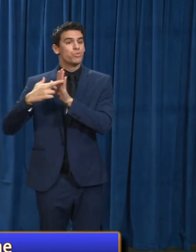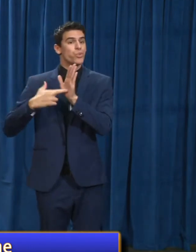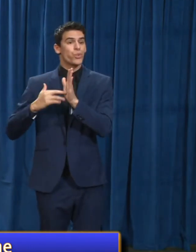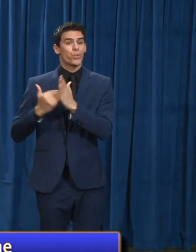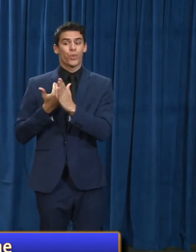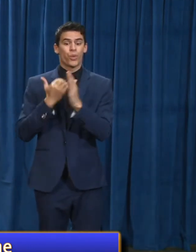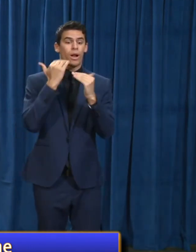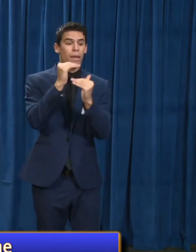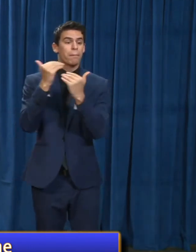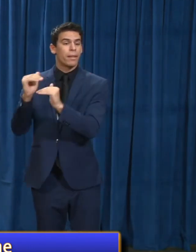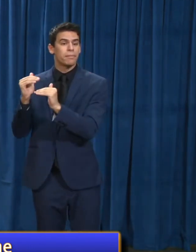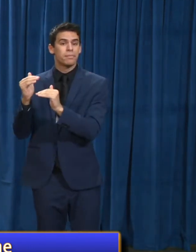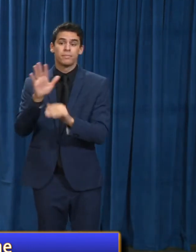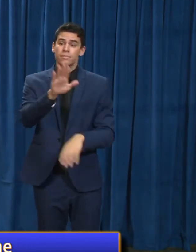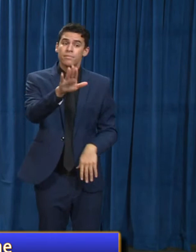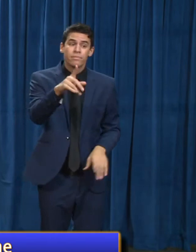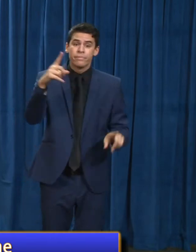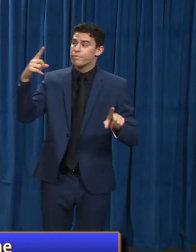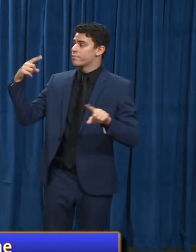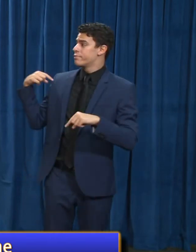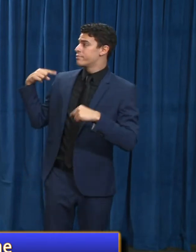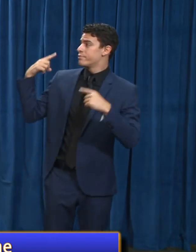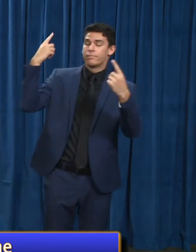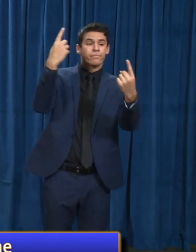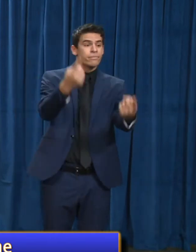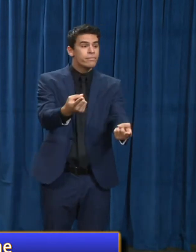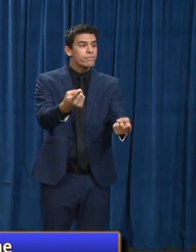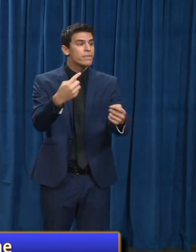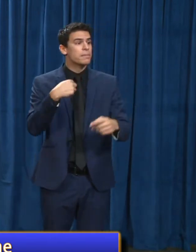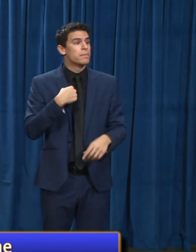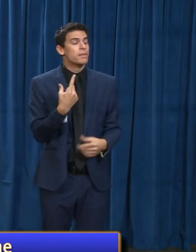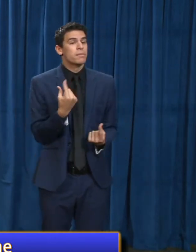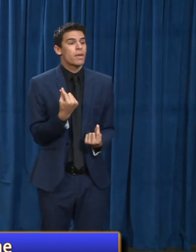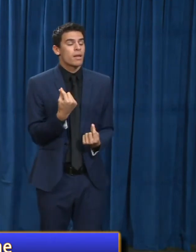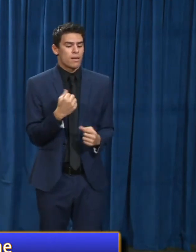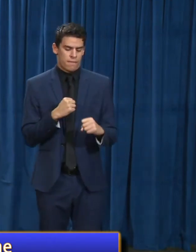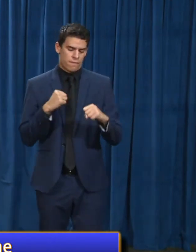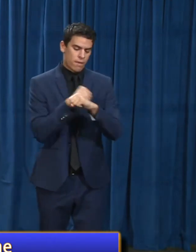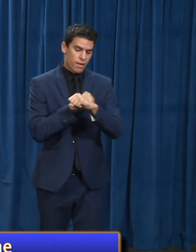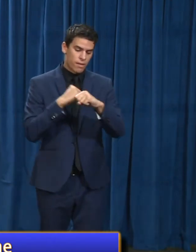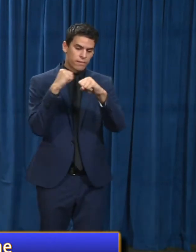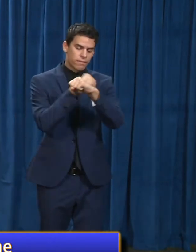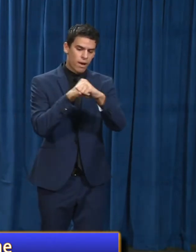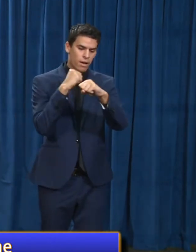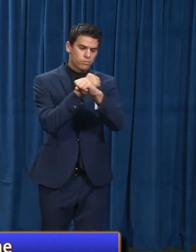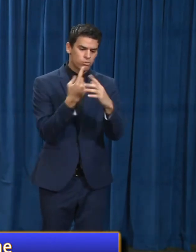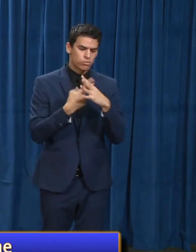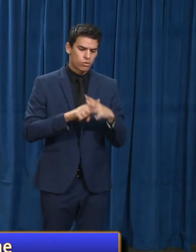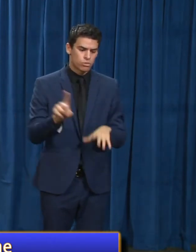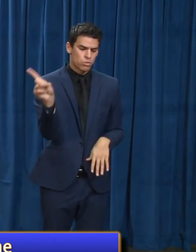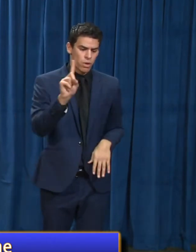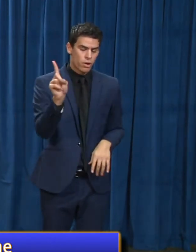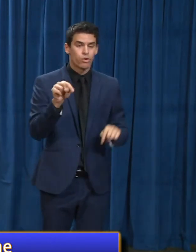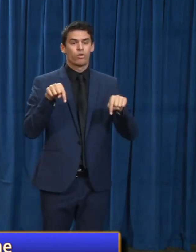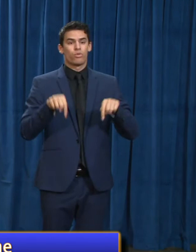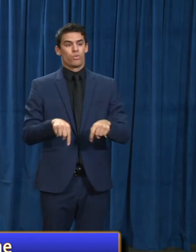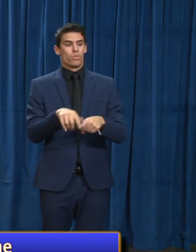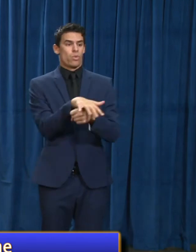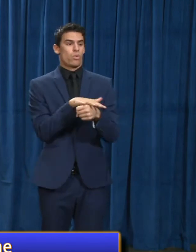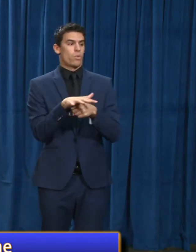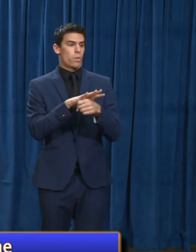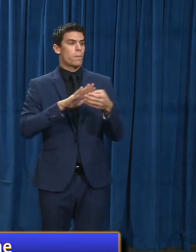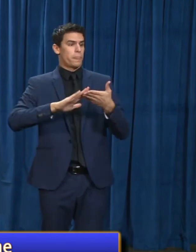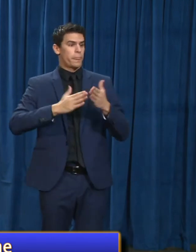all along that when it comes to fighting COVID, the fight really starts here in the local